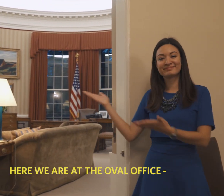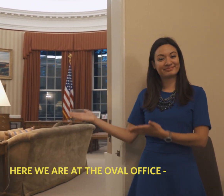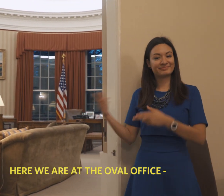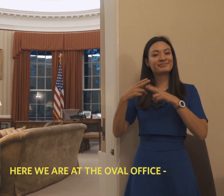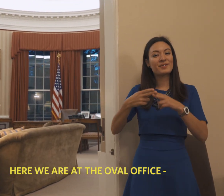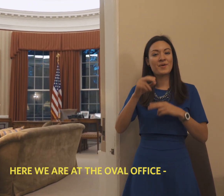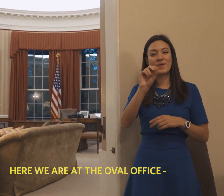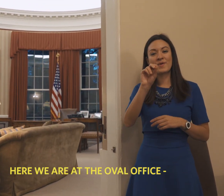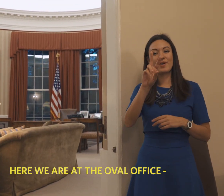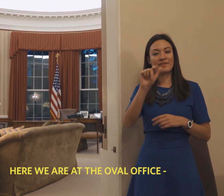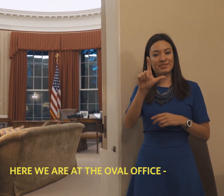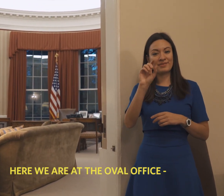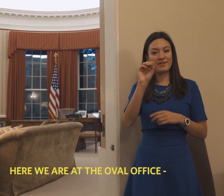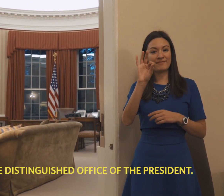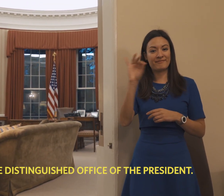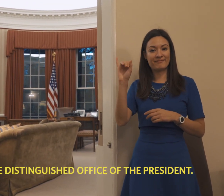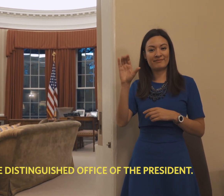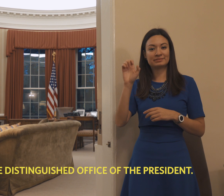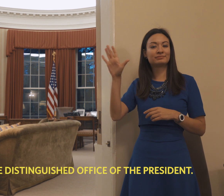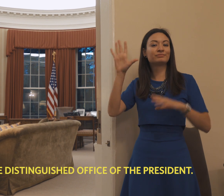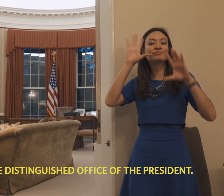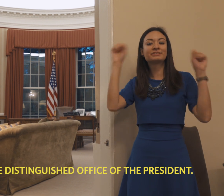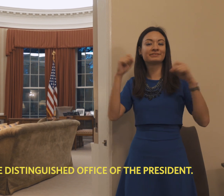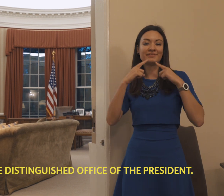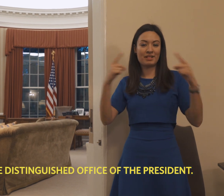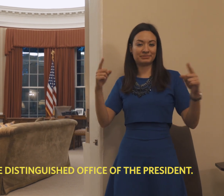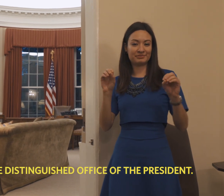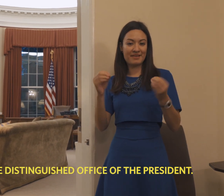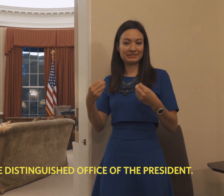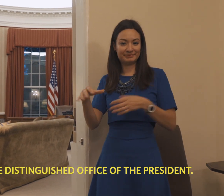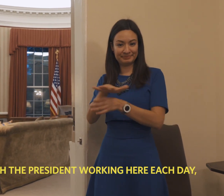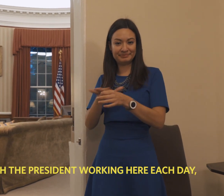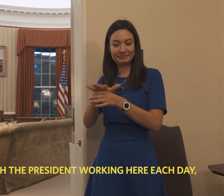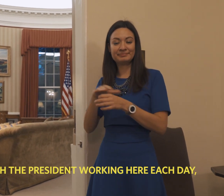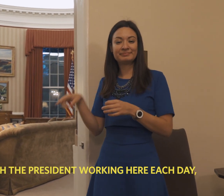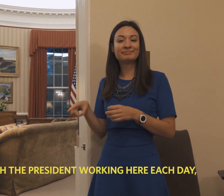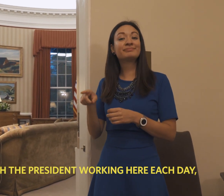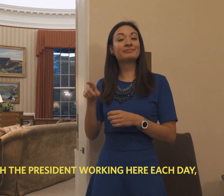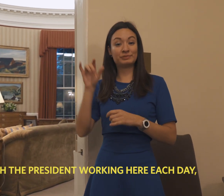at the Oval Office, the distinguished office of the President, with the President working here each